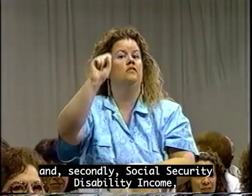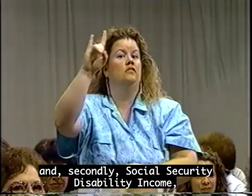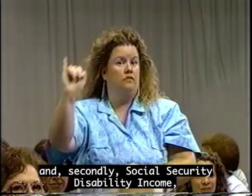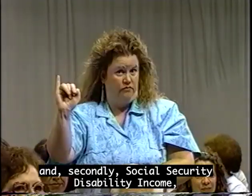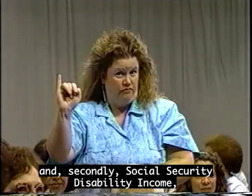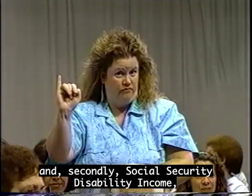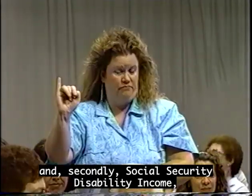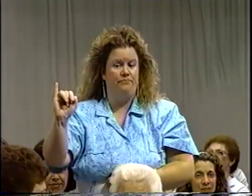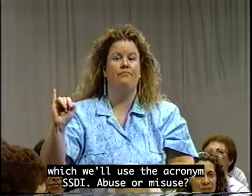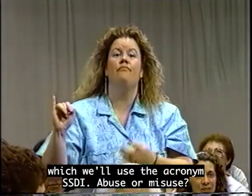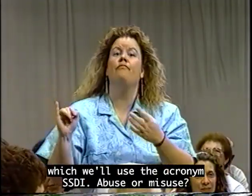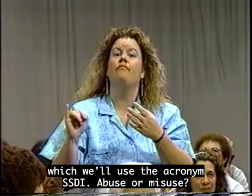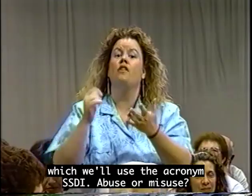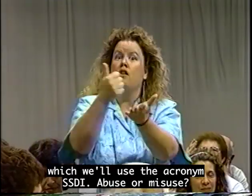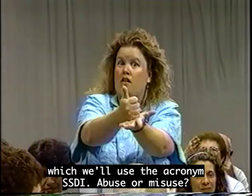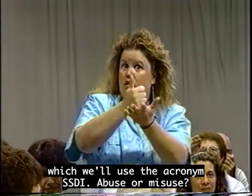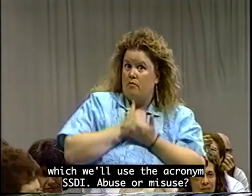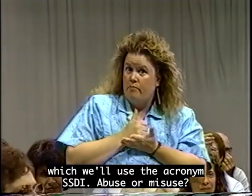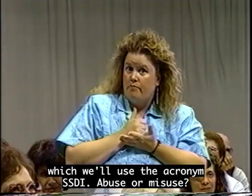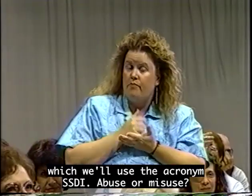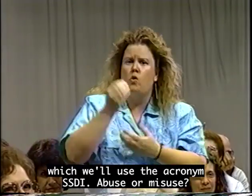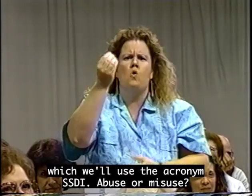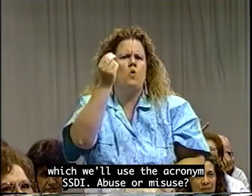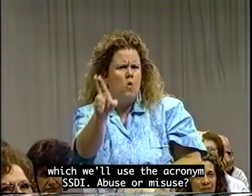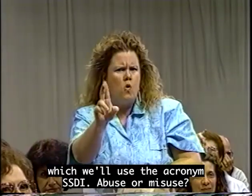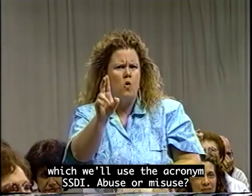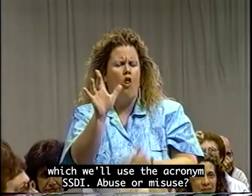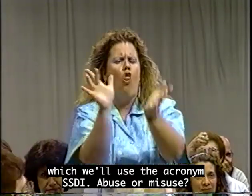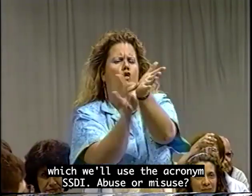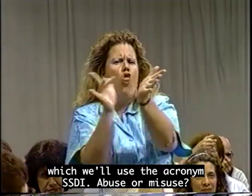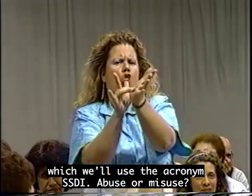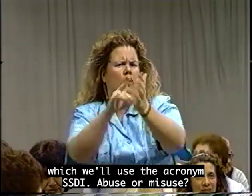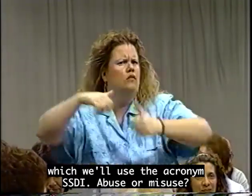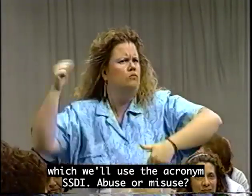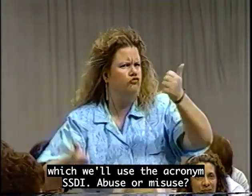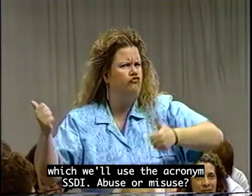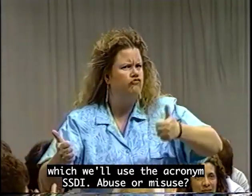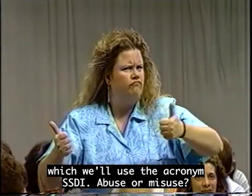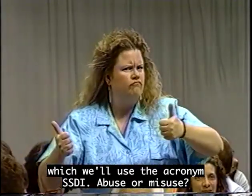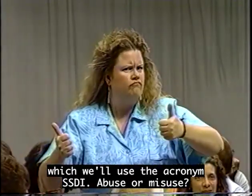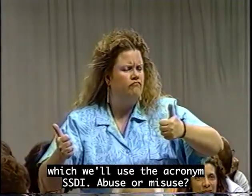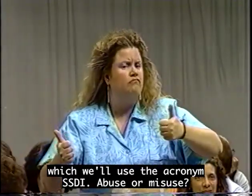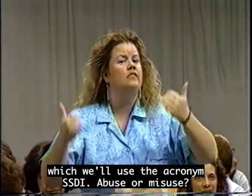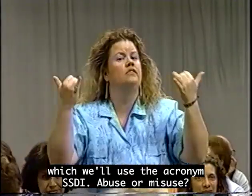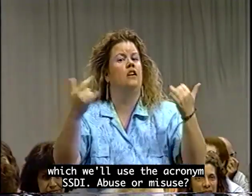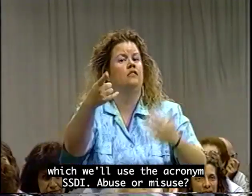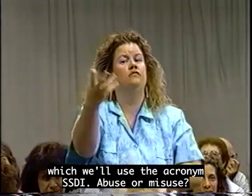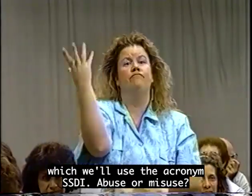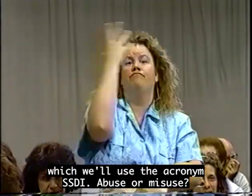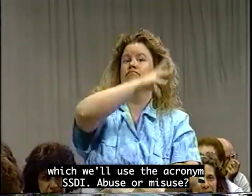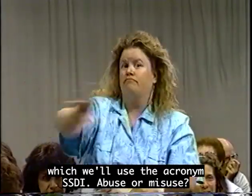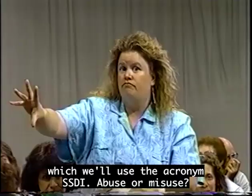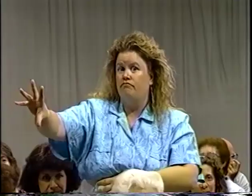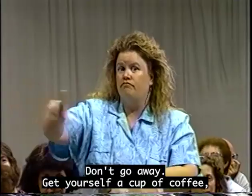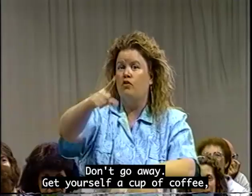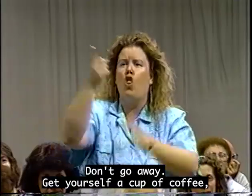Security disability income, which will use the acronym SSDI. Abuse or